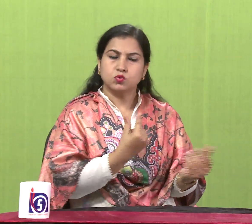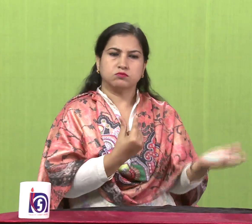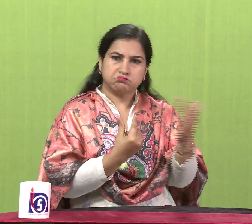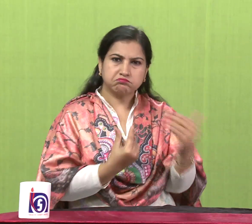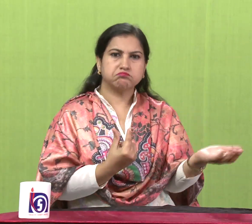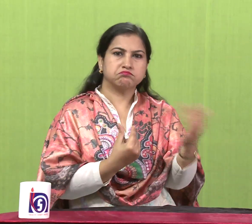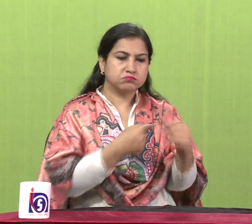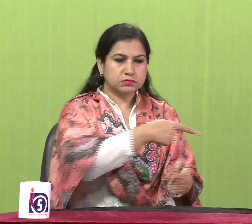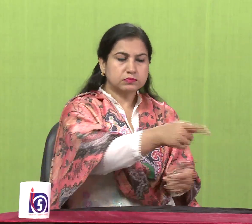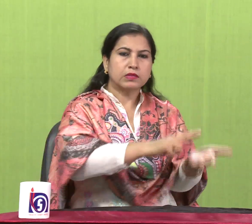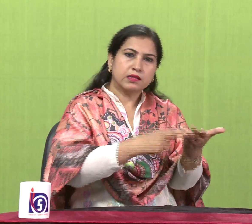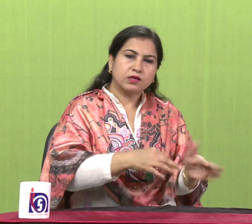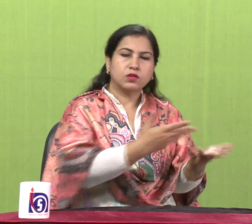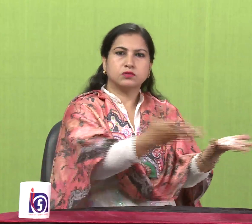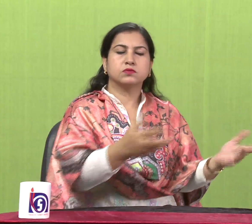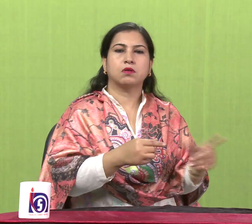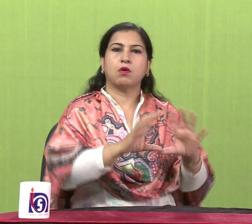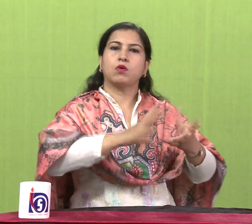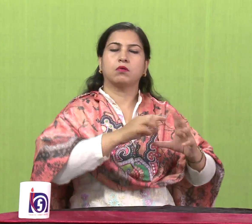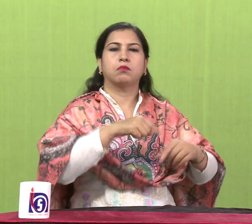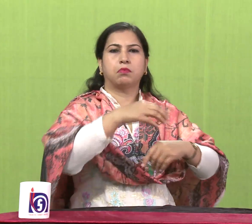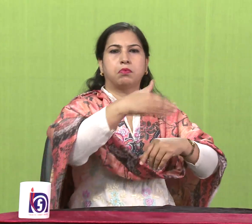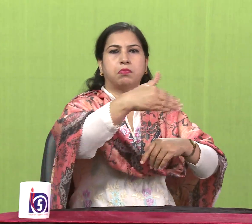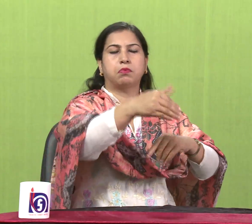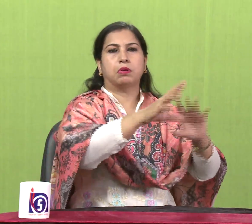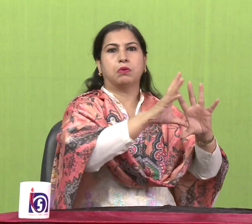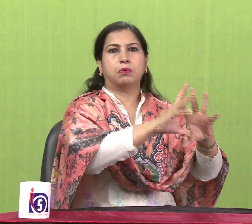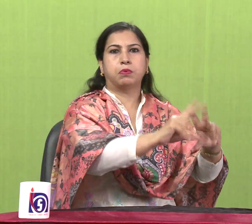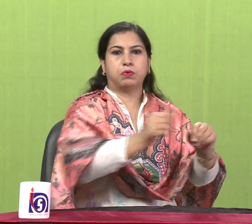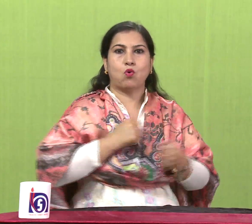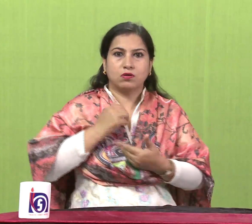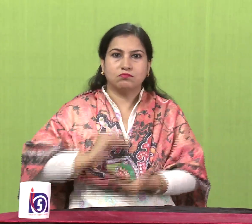they will not remain available for our next generations.